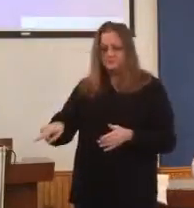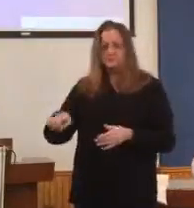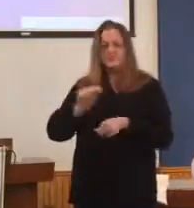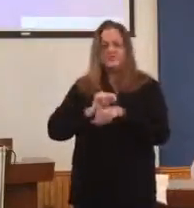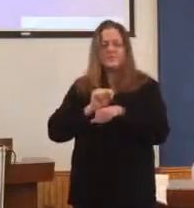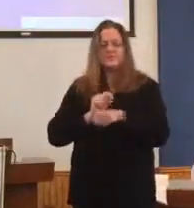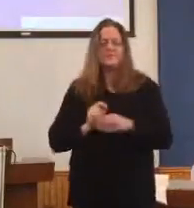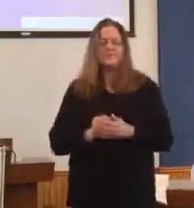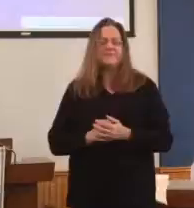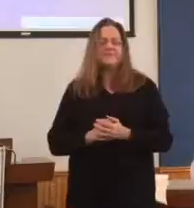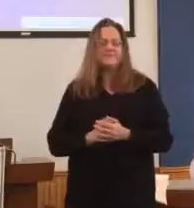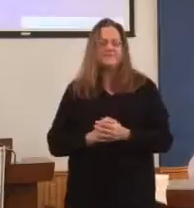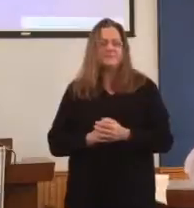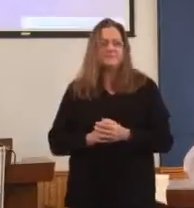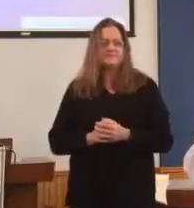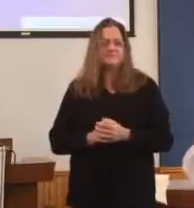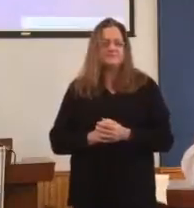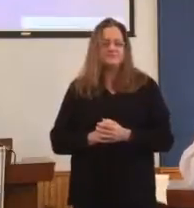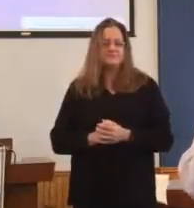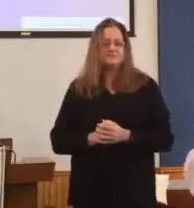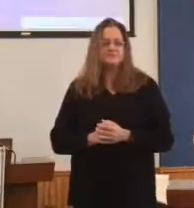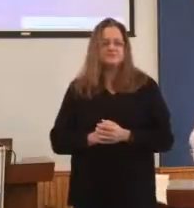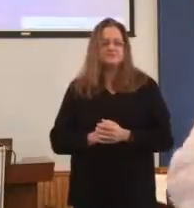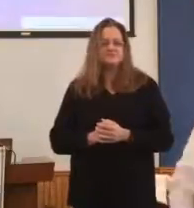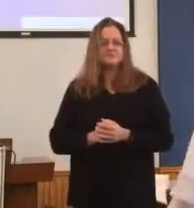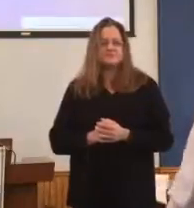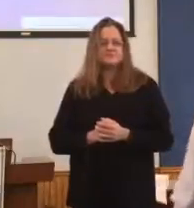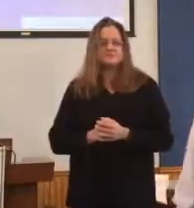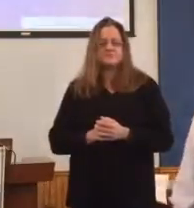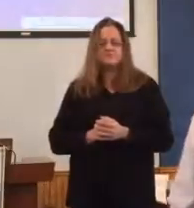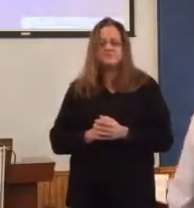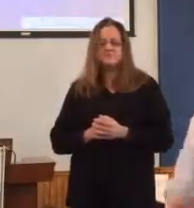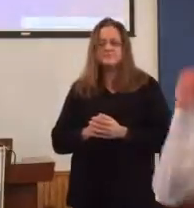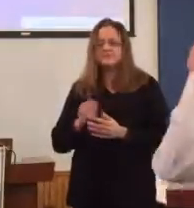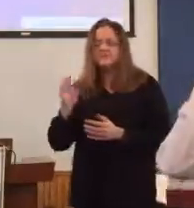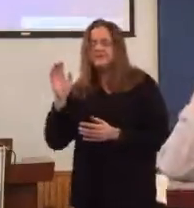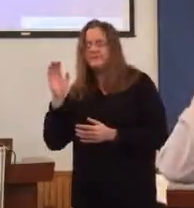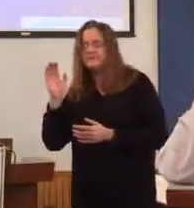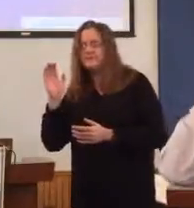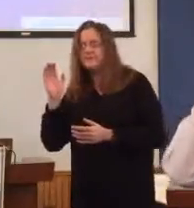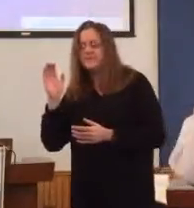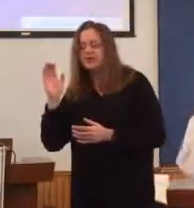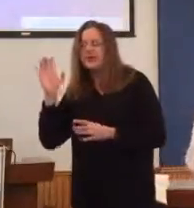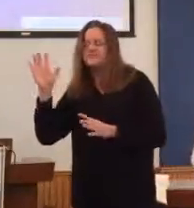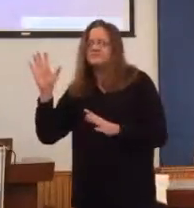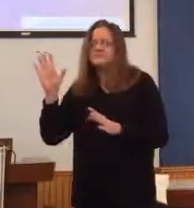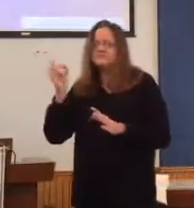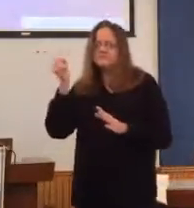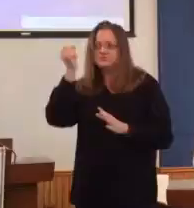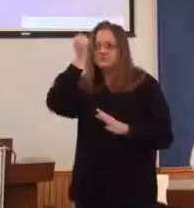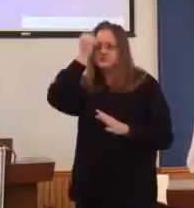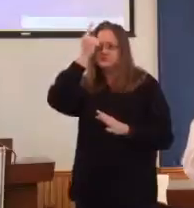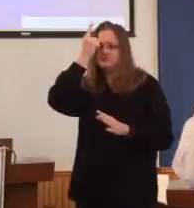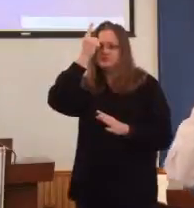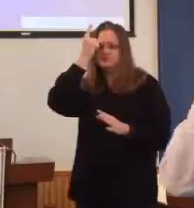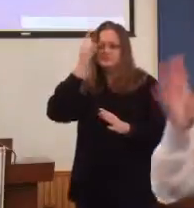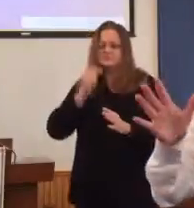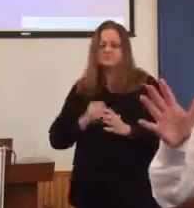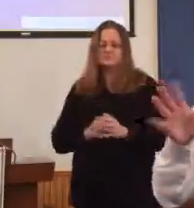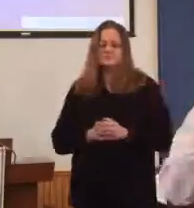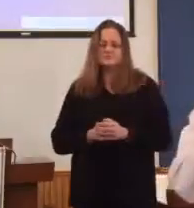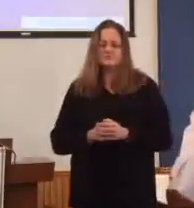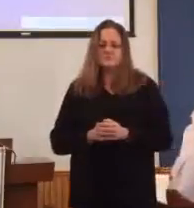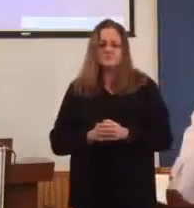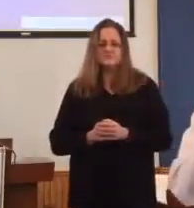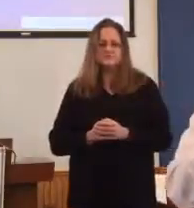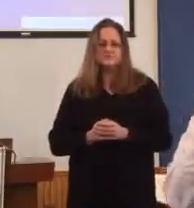And you know what? They not only listened, they understood. You know,